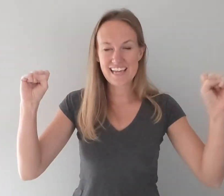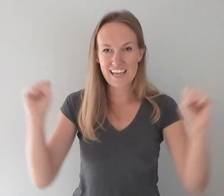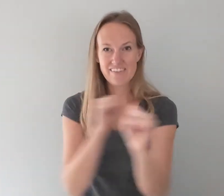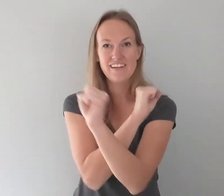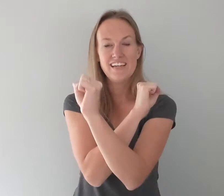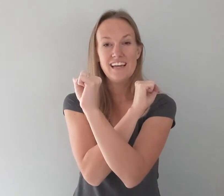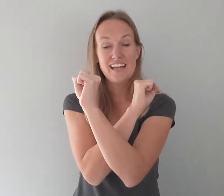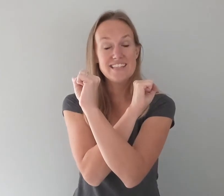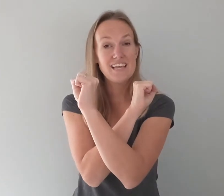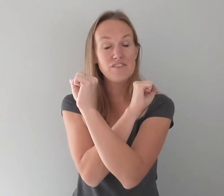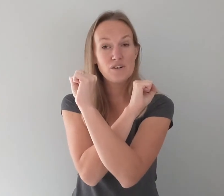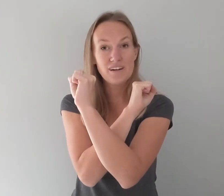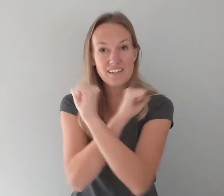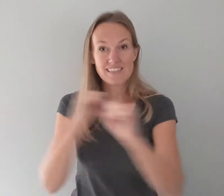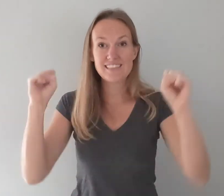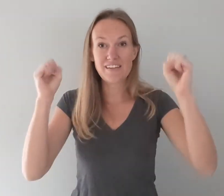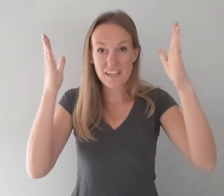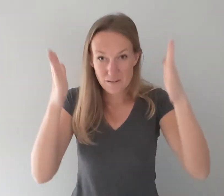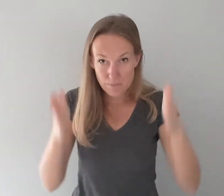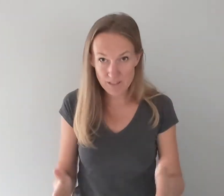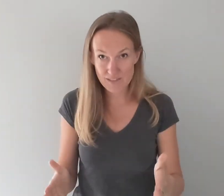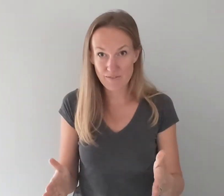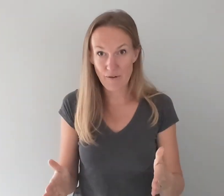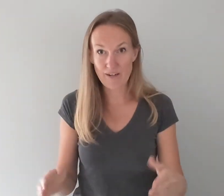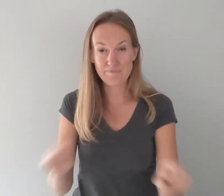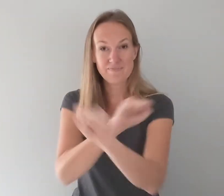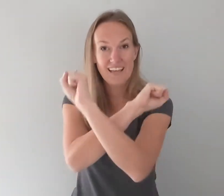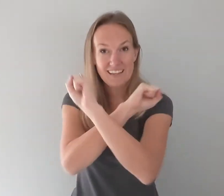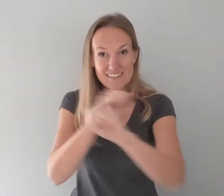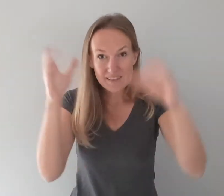save, and Savior is saved in person form, okay?